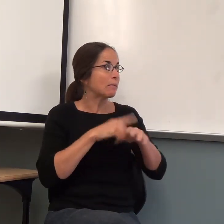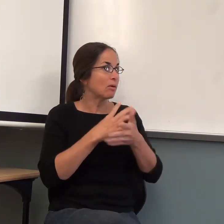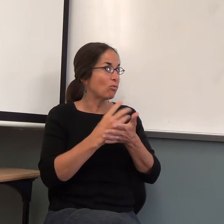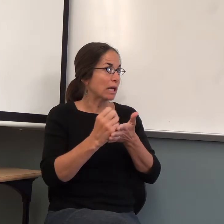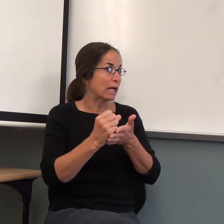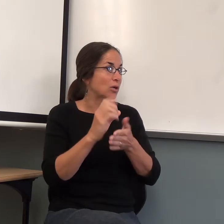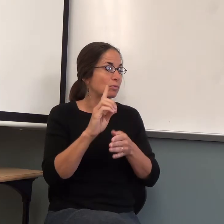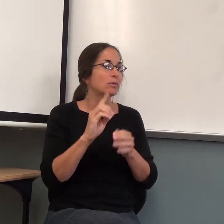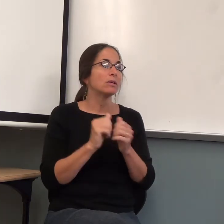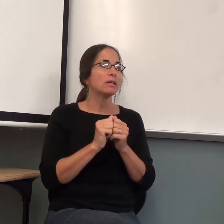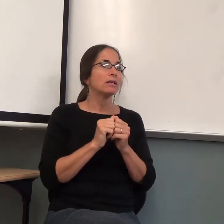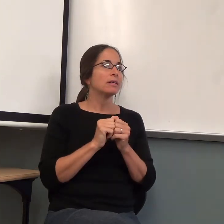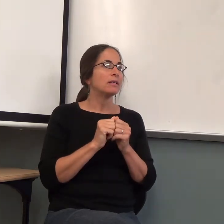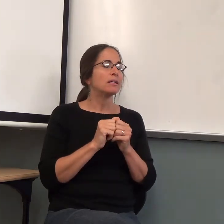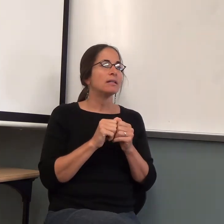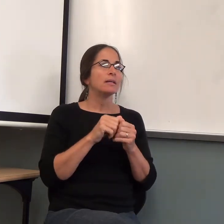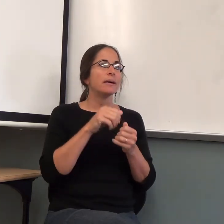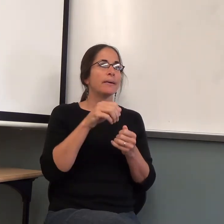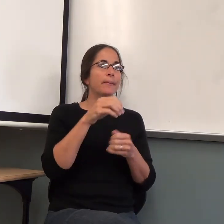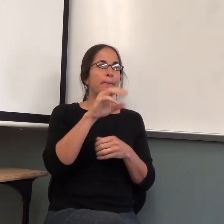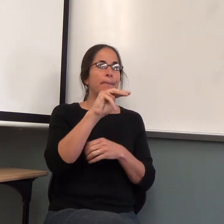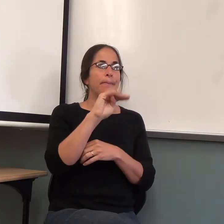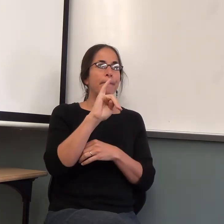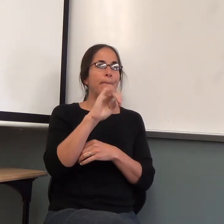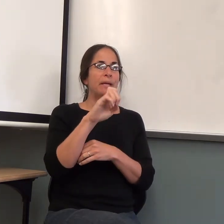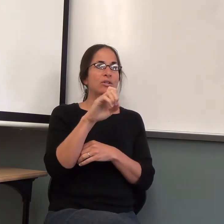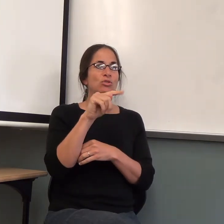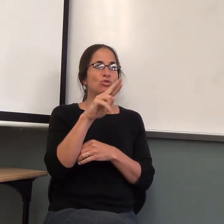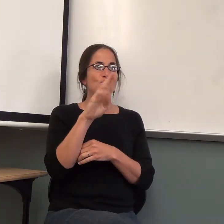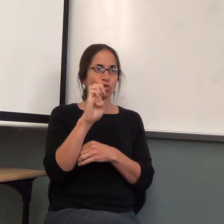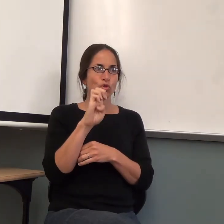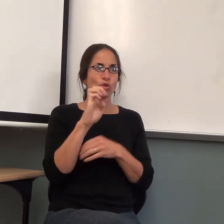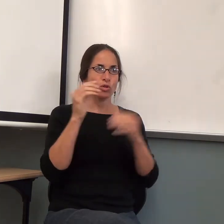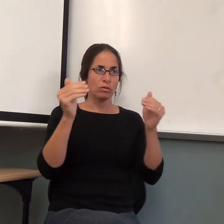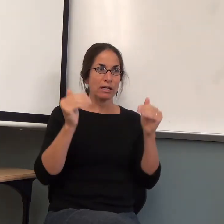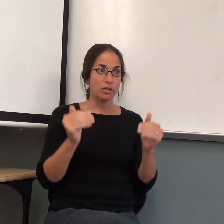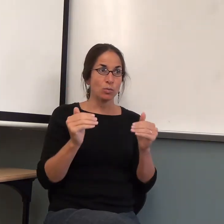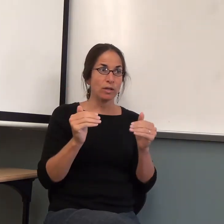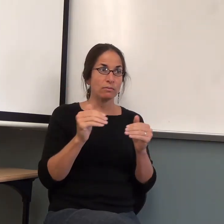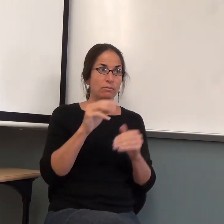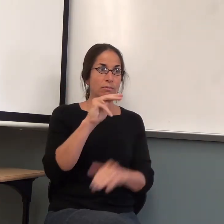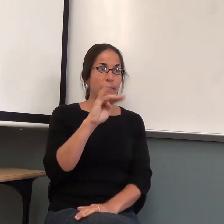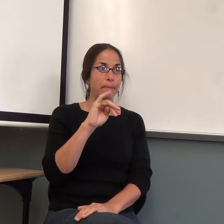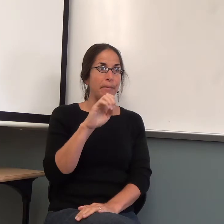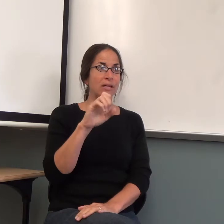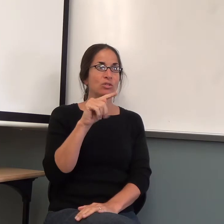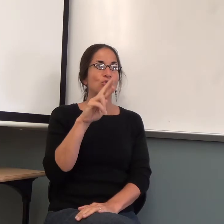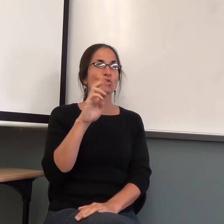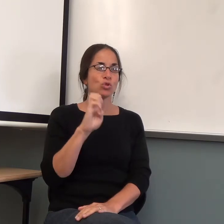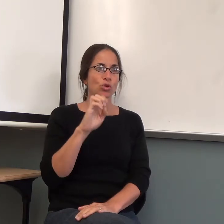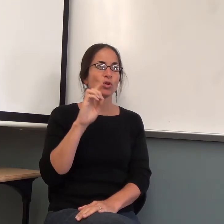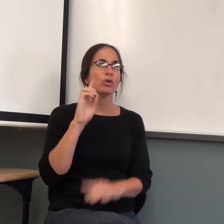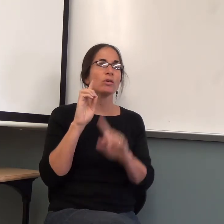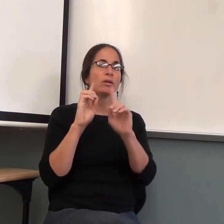our next step. So mixture. Yeah. Mixture. Someone tell me what a mixture is. It's a noun. Brian, you're a cook.